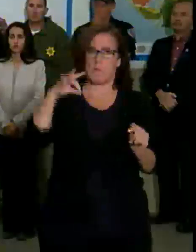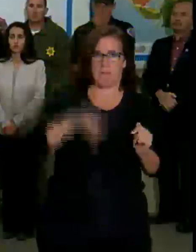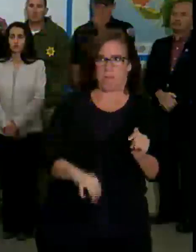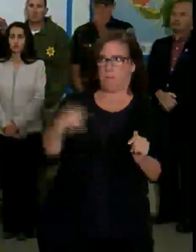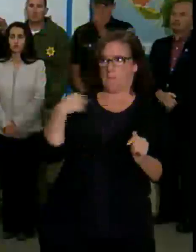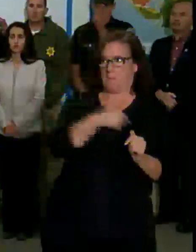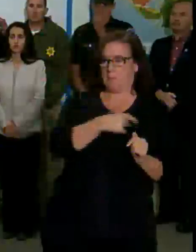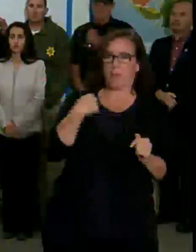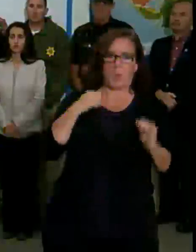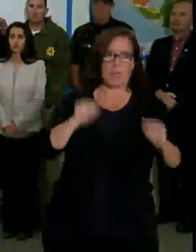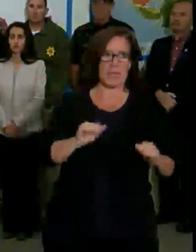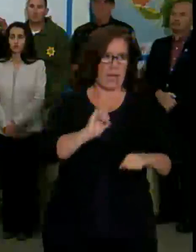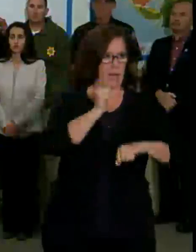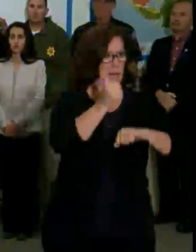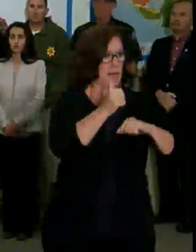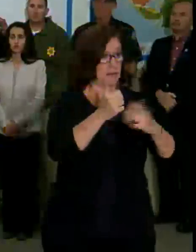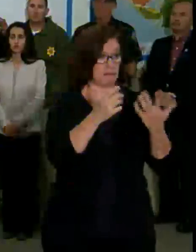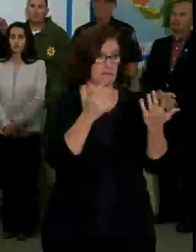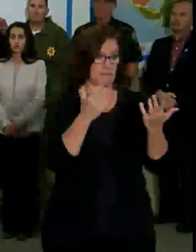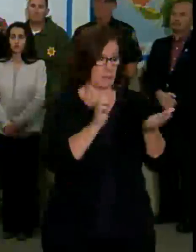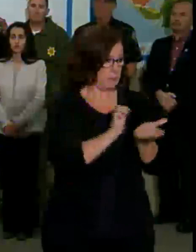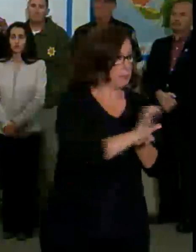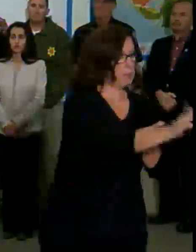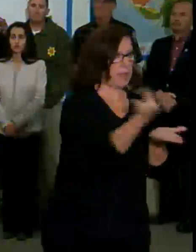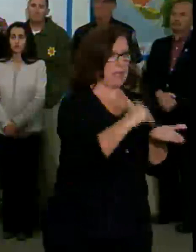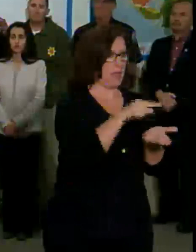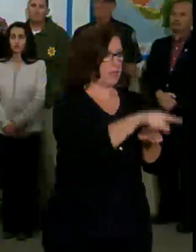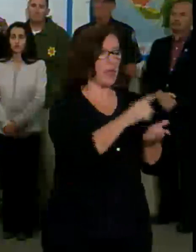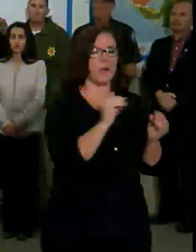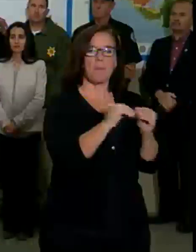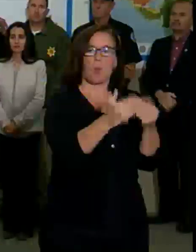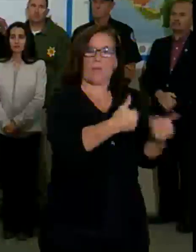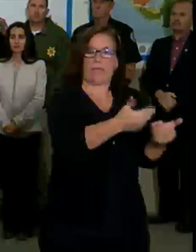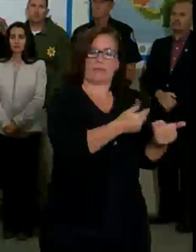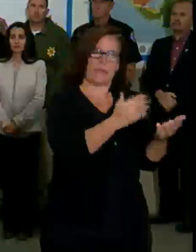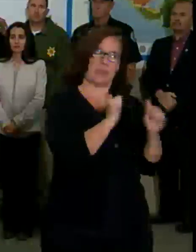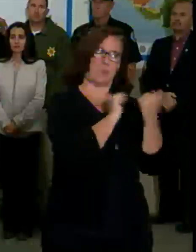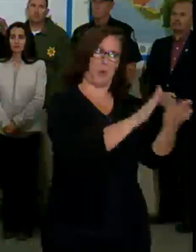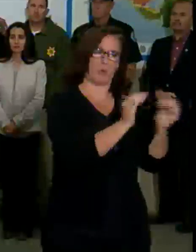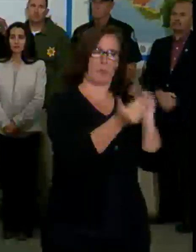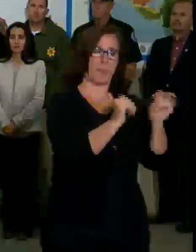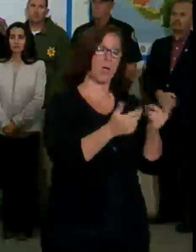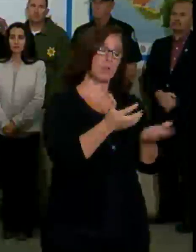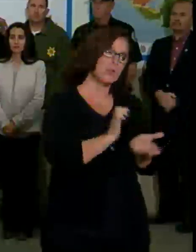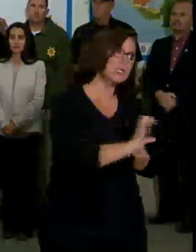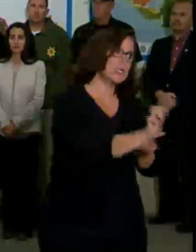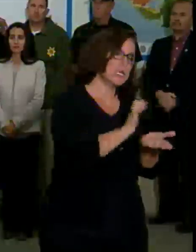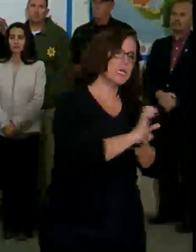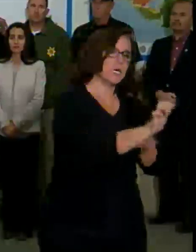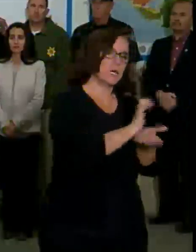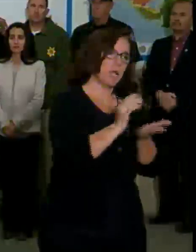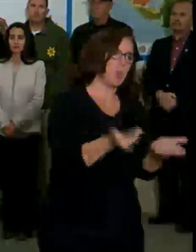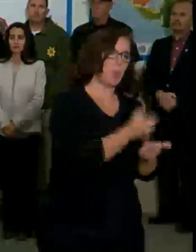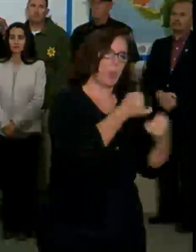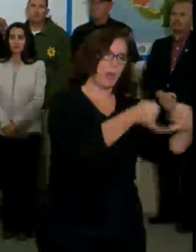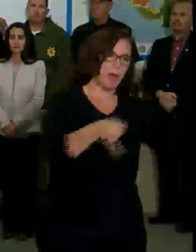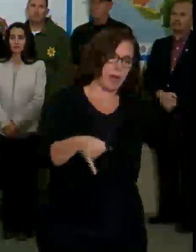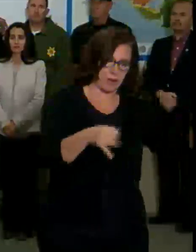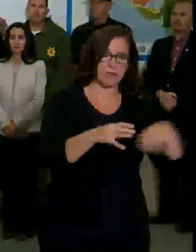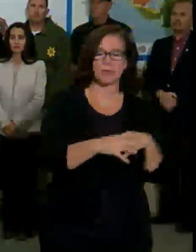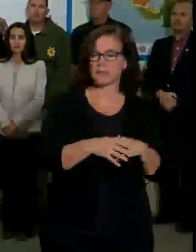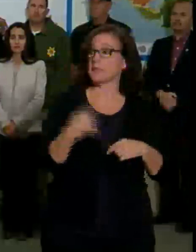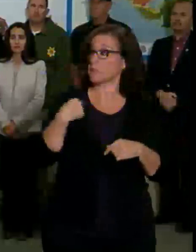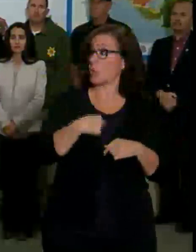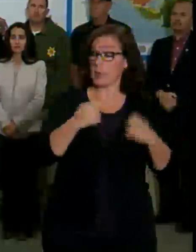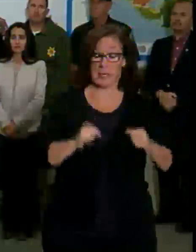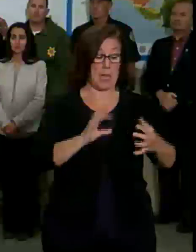and reopen those old fire lines. Our strategy has been to use old fire lines, fuels management projects, and then